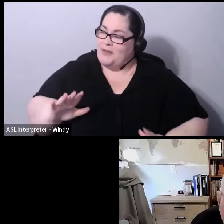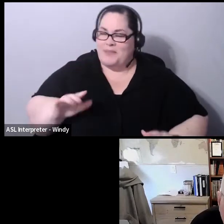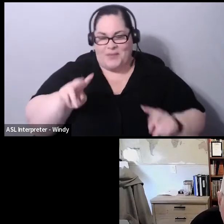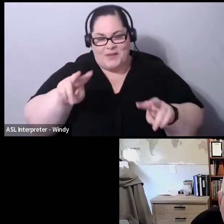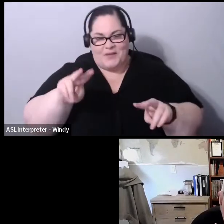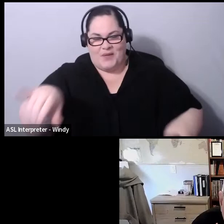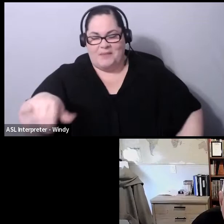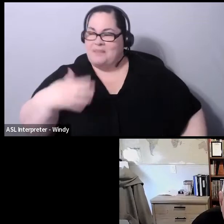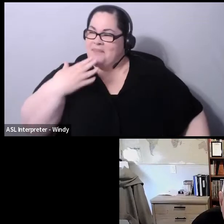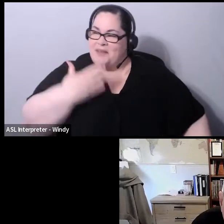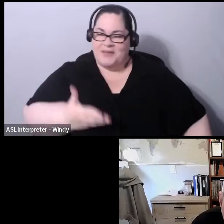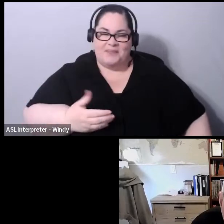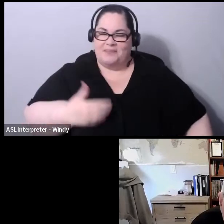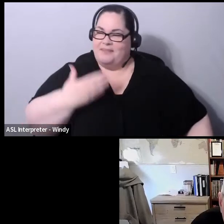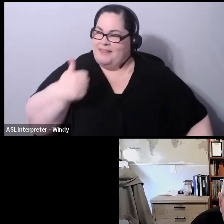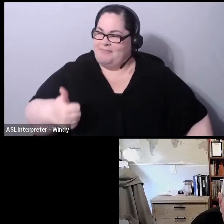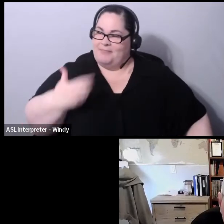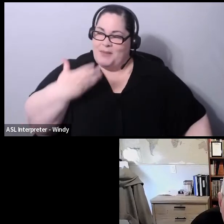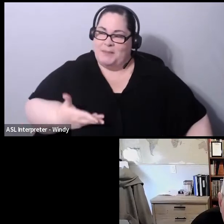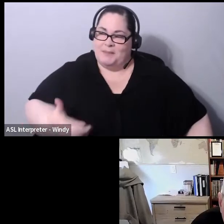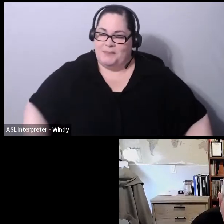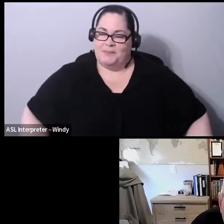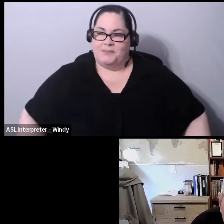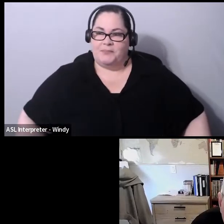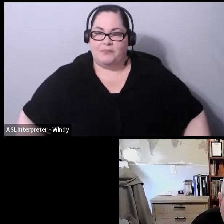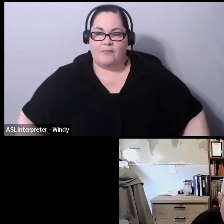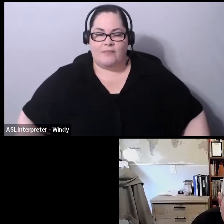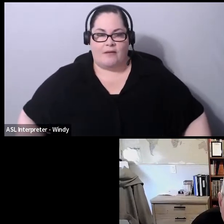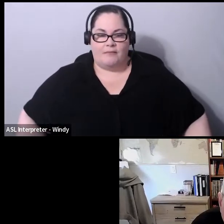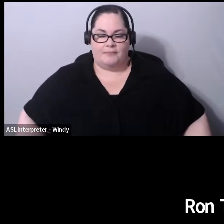you. You're welcome.